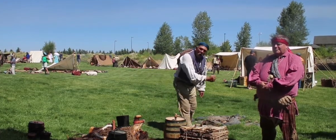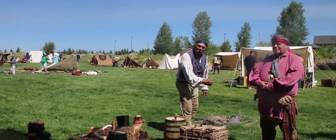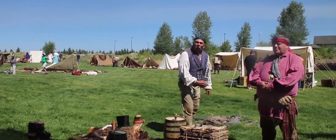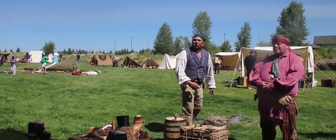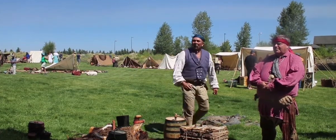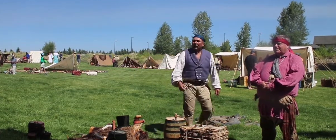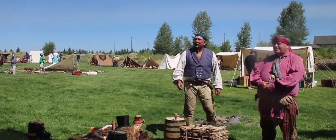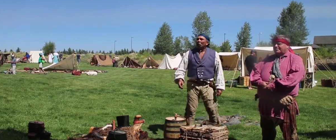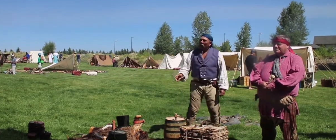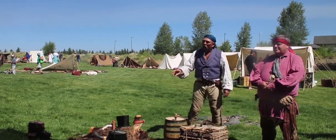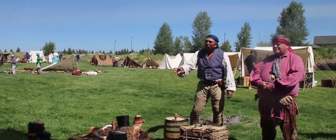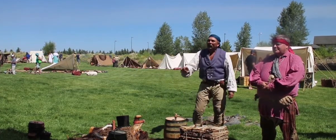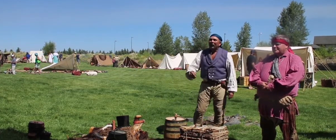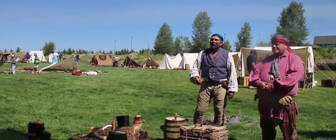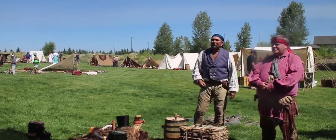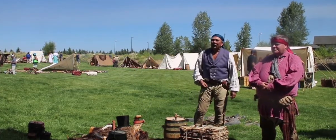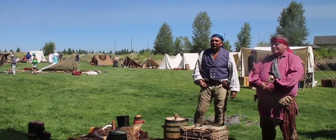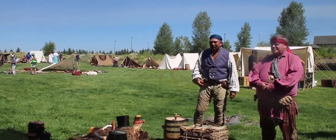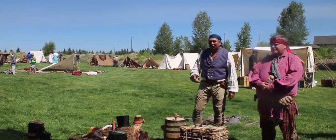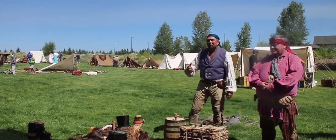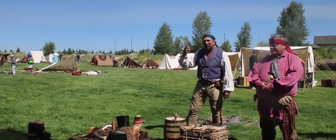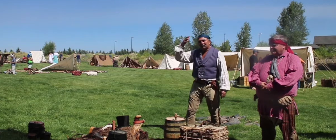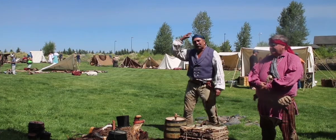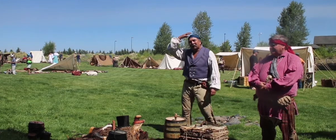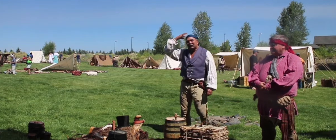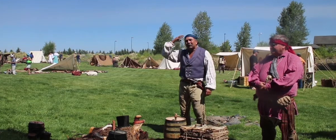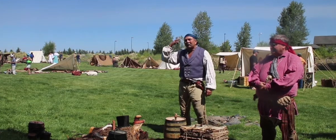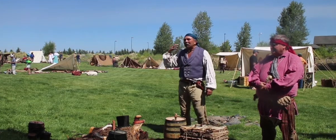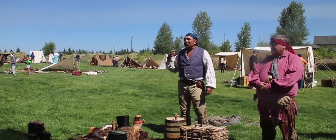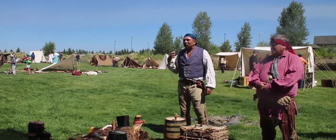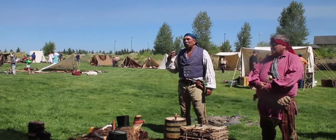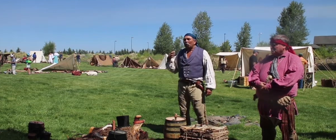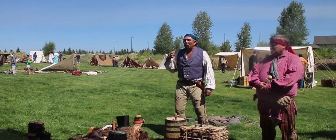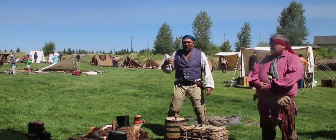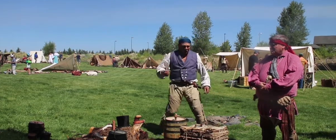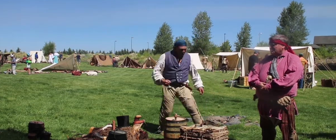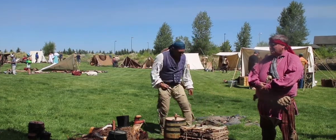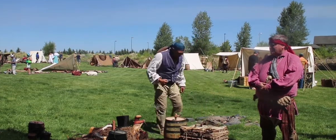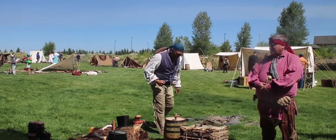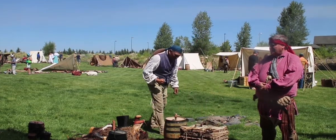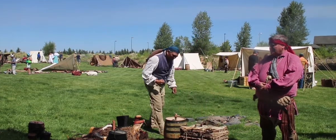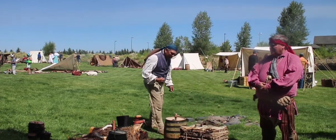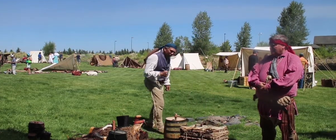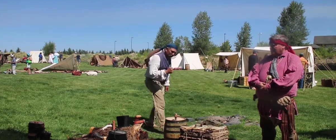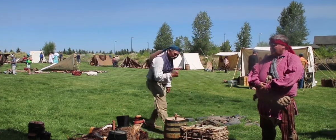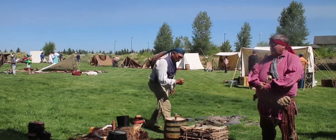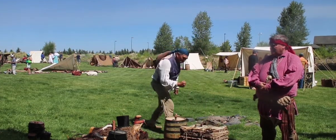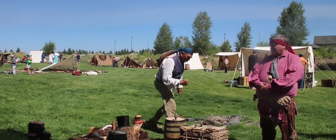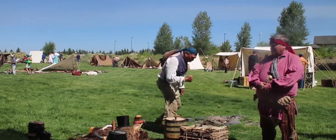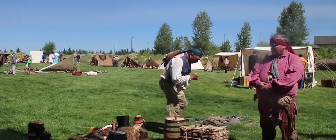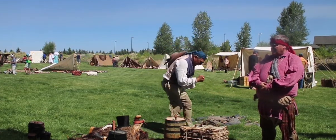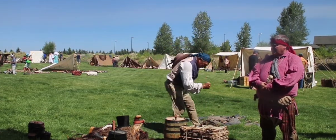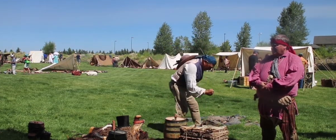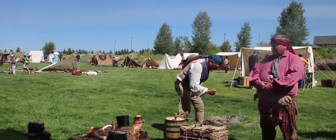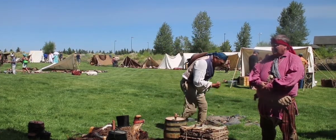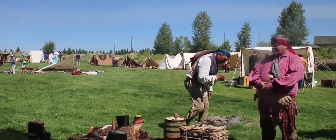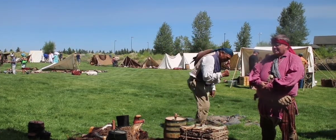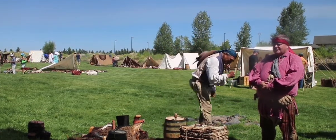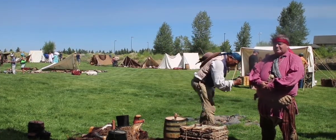Old, right, old man. And the same thing as if I did it for a woman, and again, you're doing the walking, right?